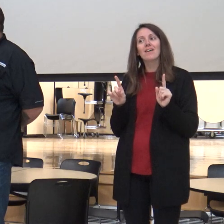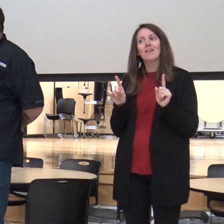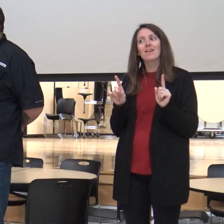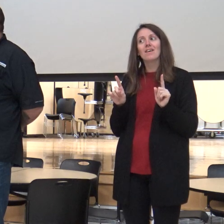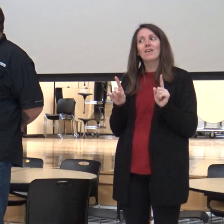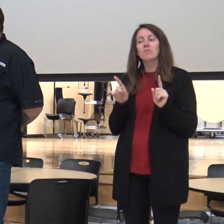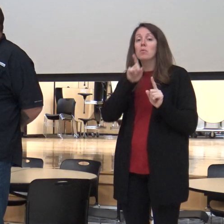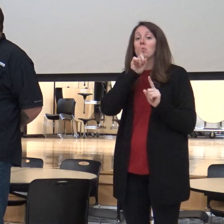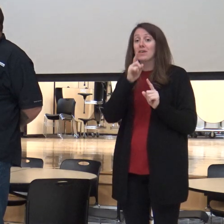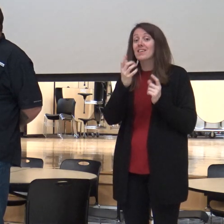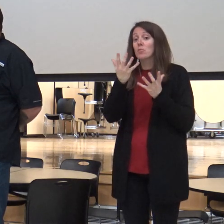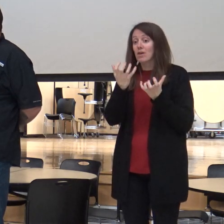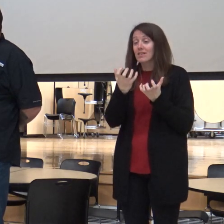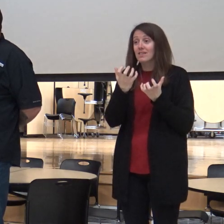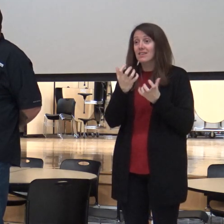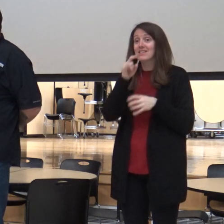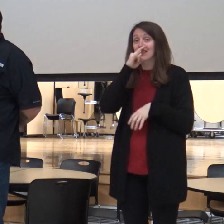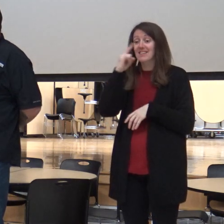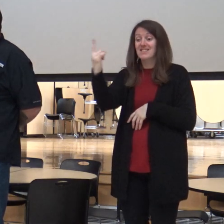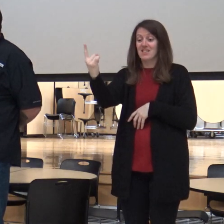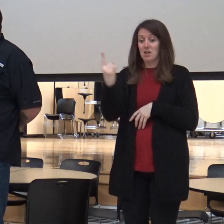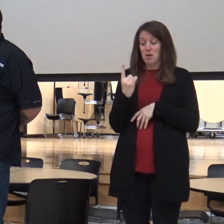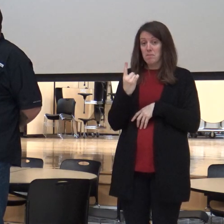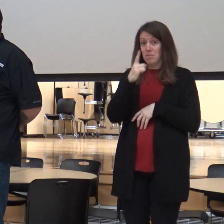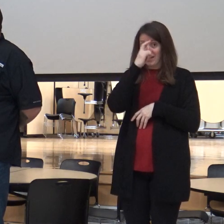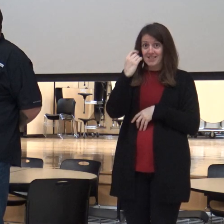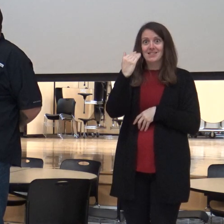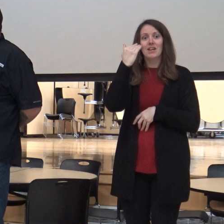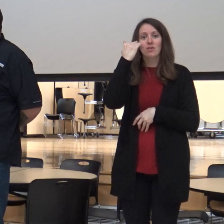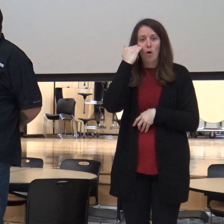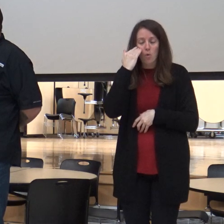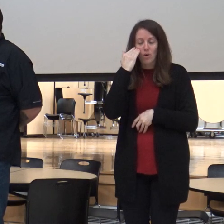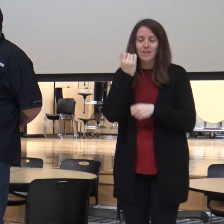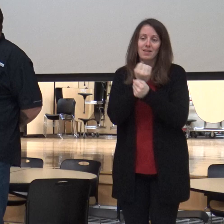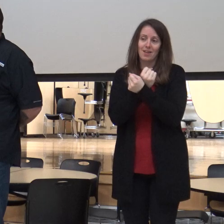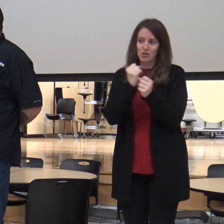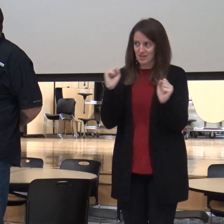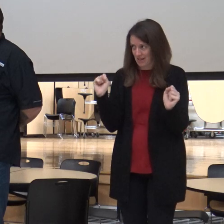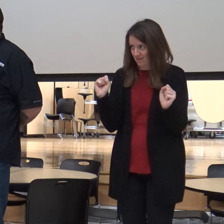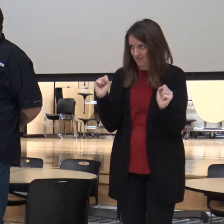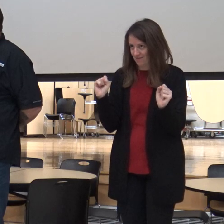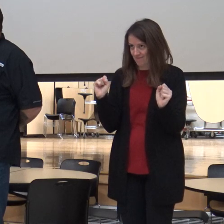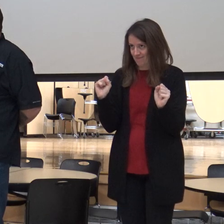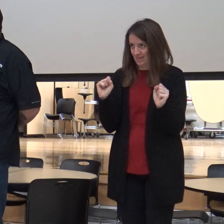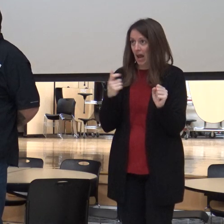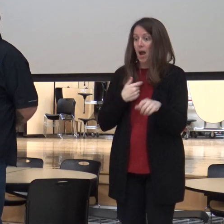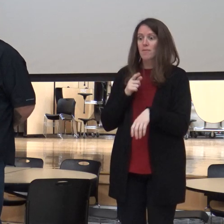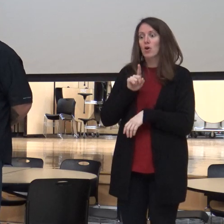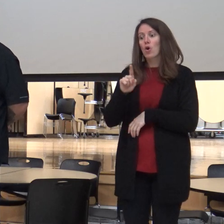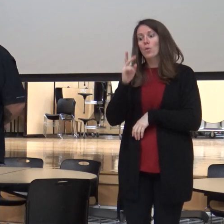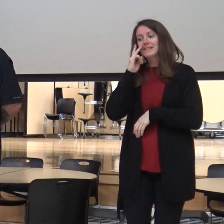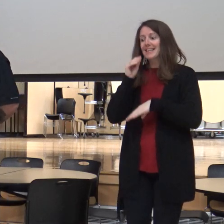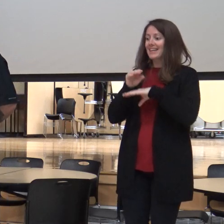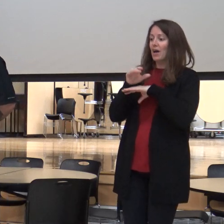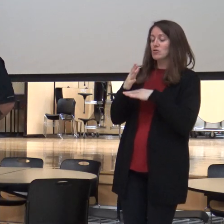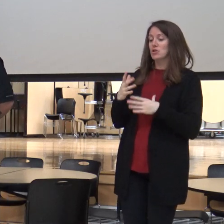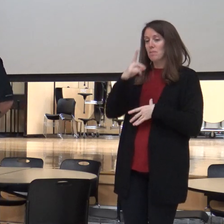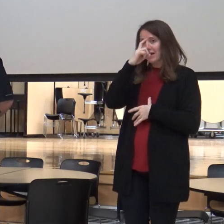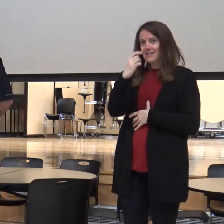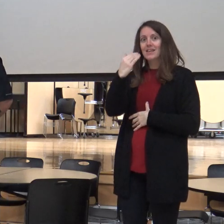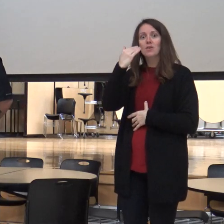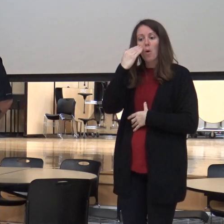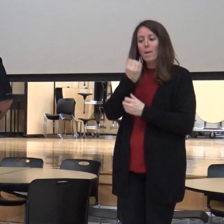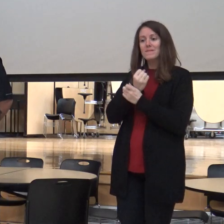But what we really want is for kids to come talk to us because they know us and they feel safe with us, and I'm going to go see Ms. Storbach or Ms. Wise or whoever it is.